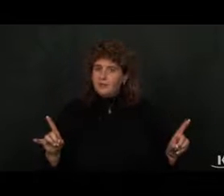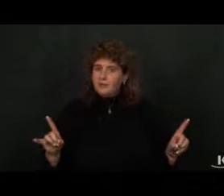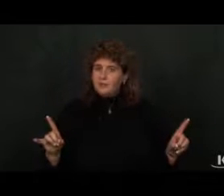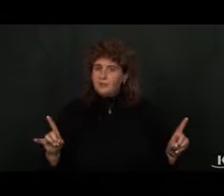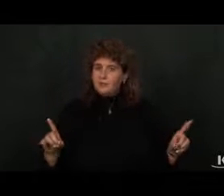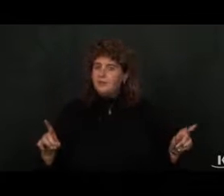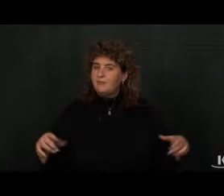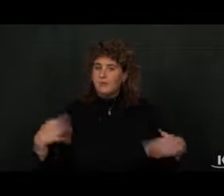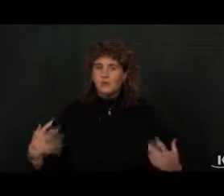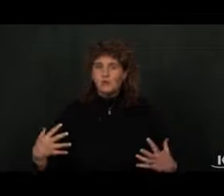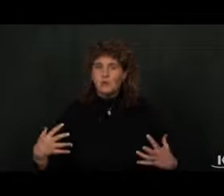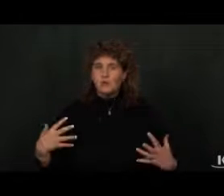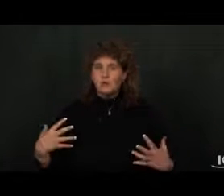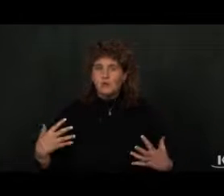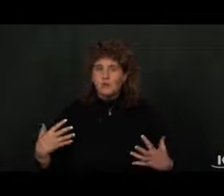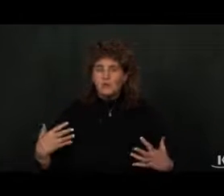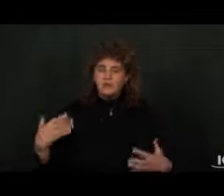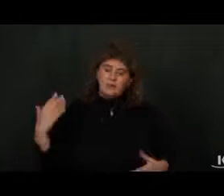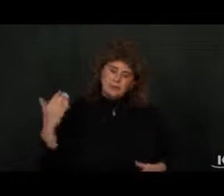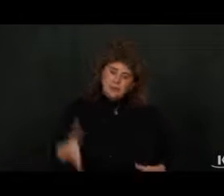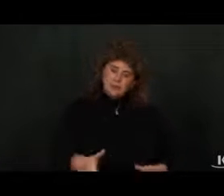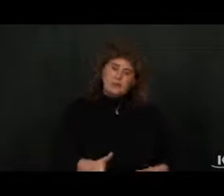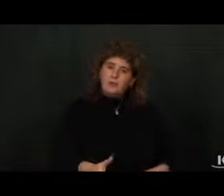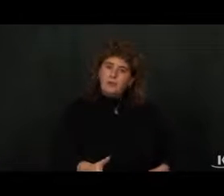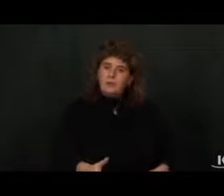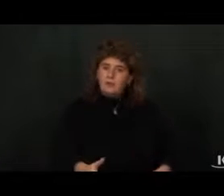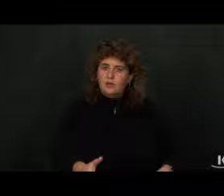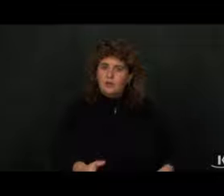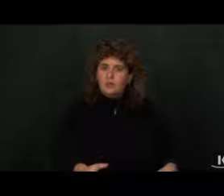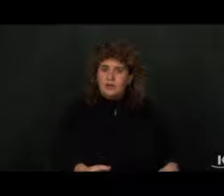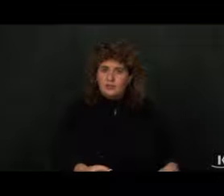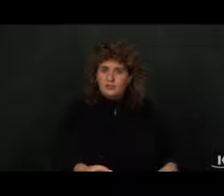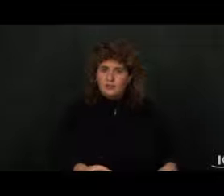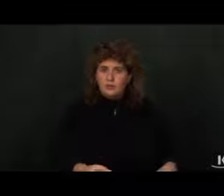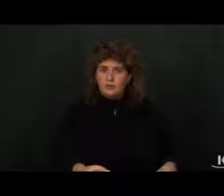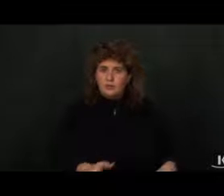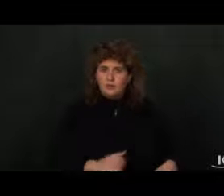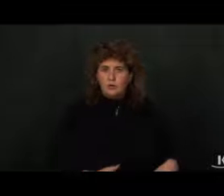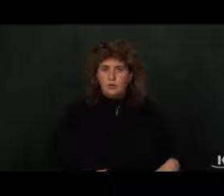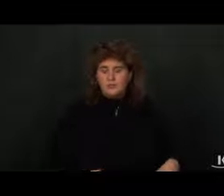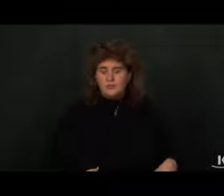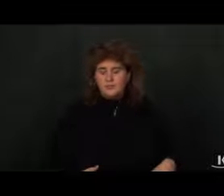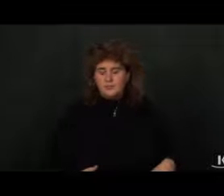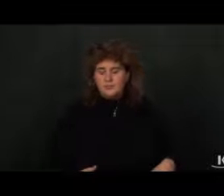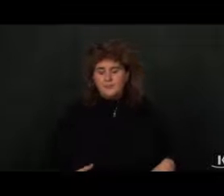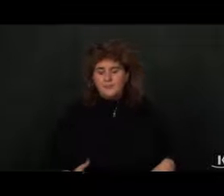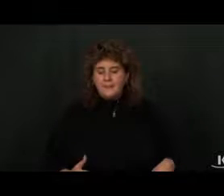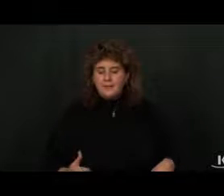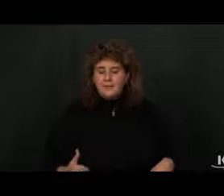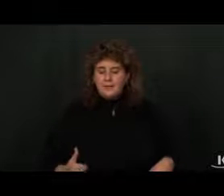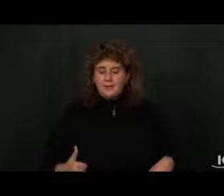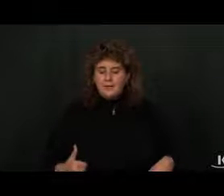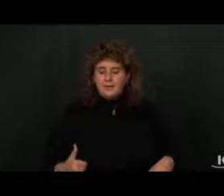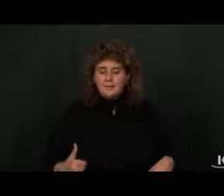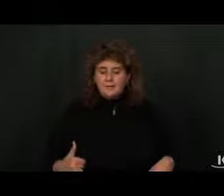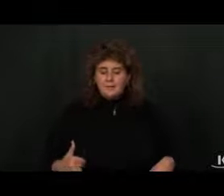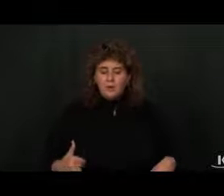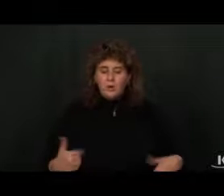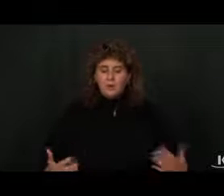difference, but if they want to know for sure, you go down to novabicin sensitivity or resistance. One of the things